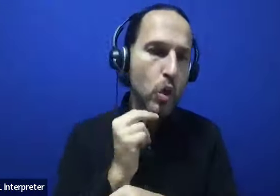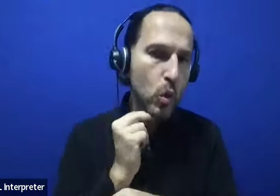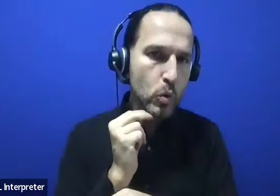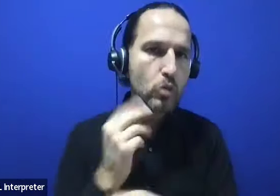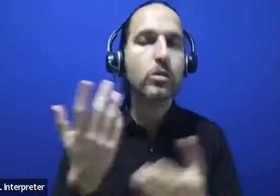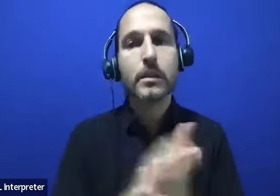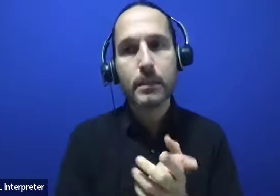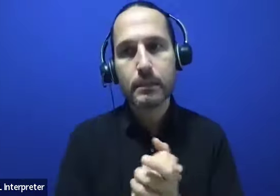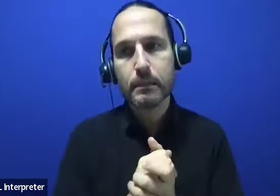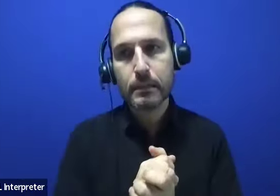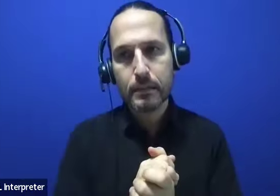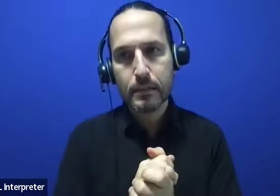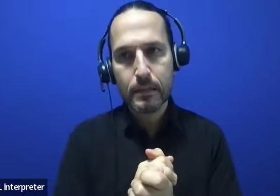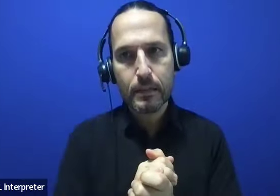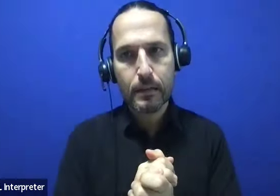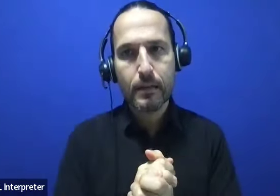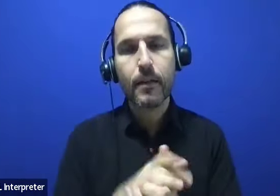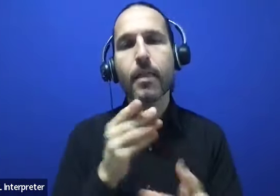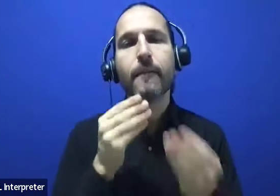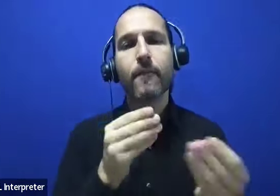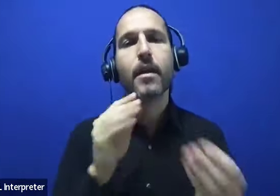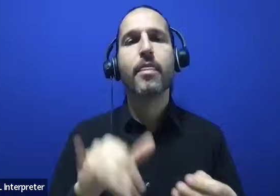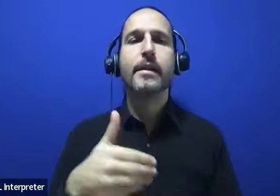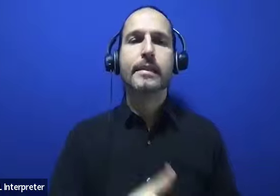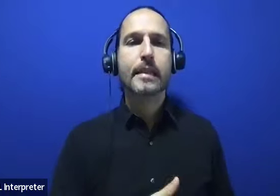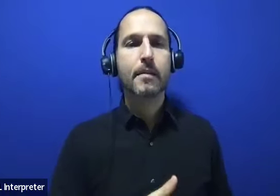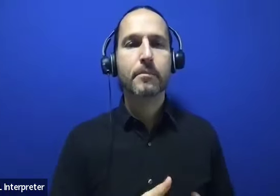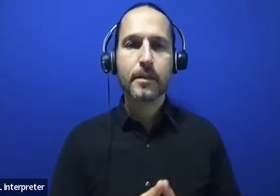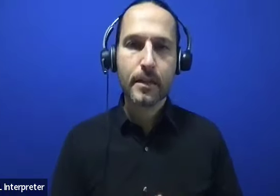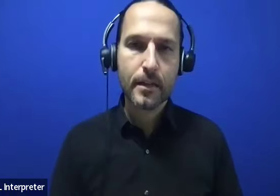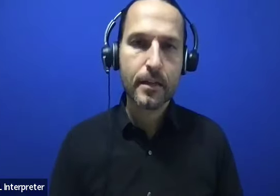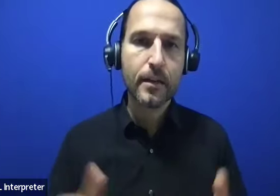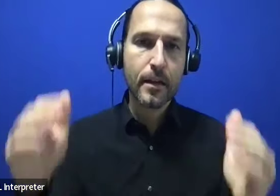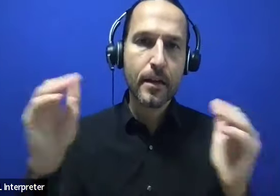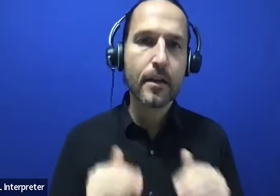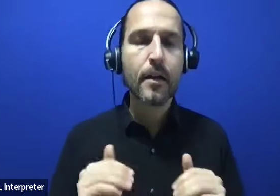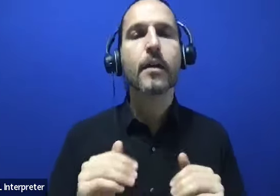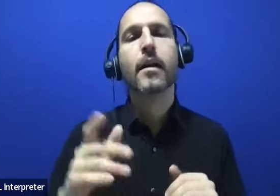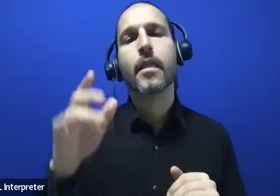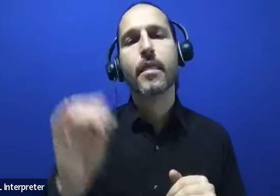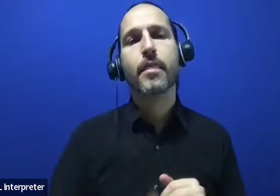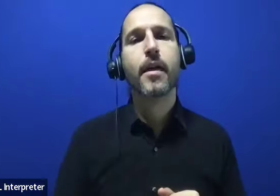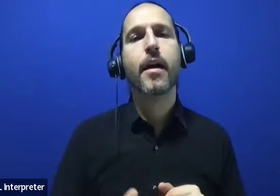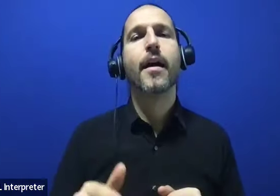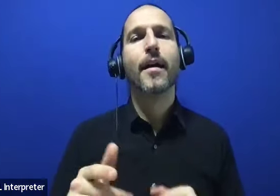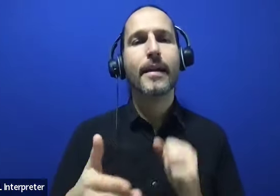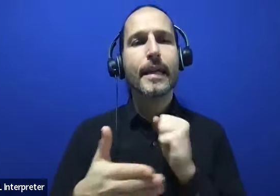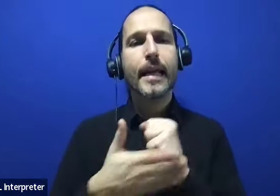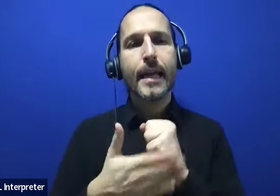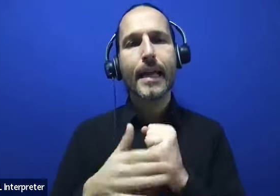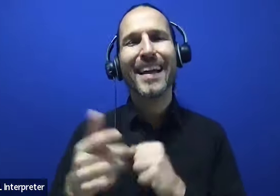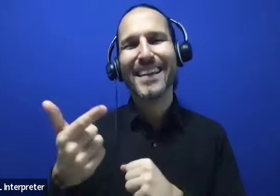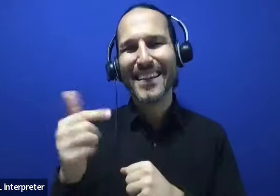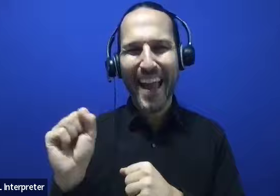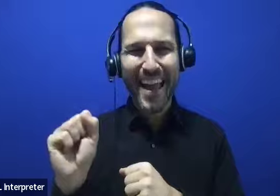that, and so are fed through their stomach. Motility and gas. Tim Blake's research has